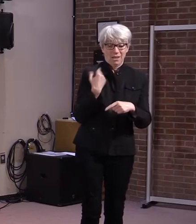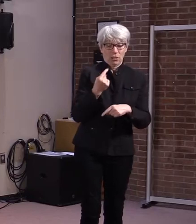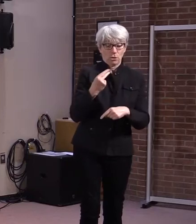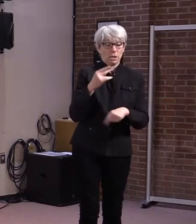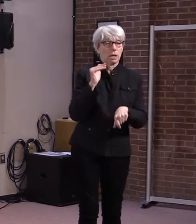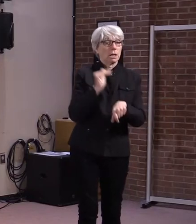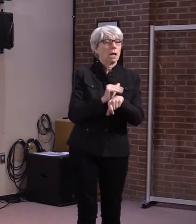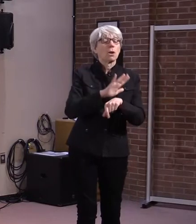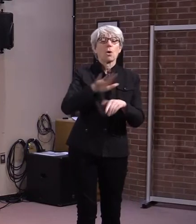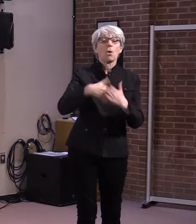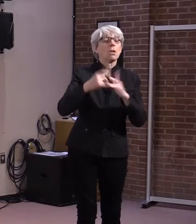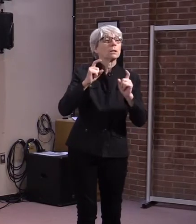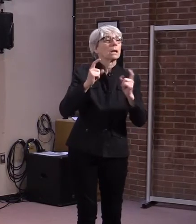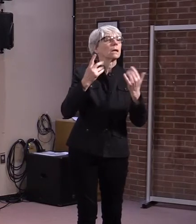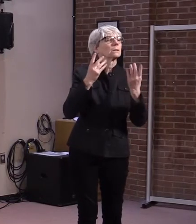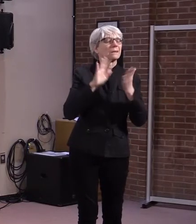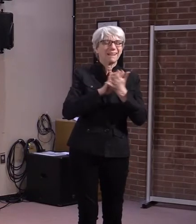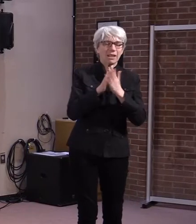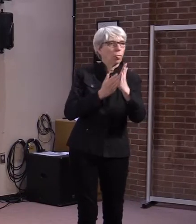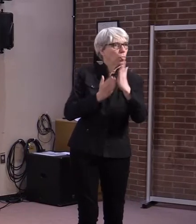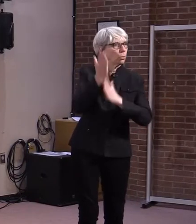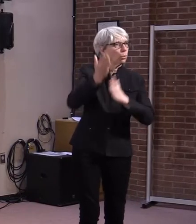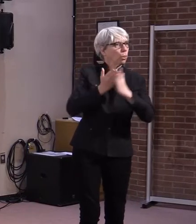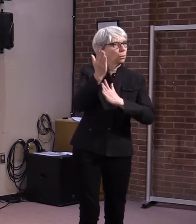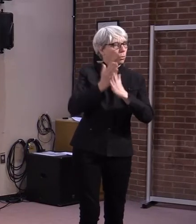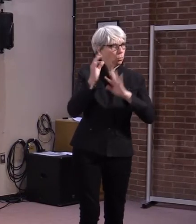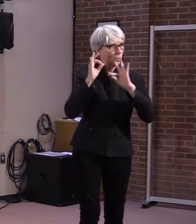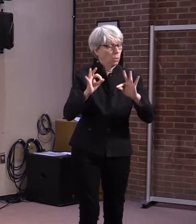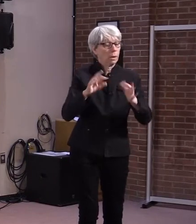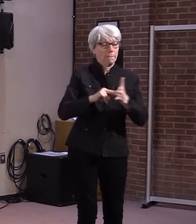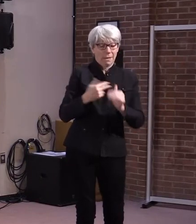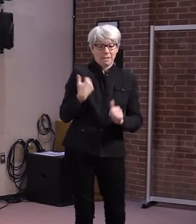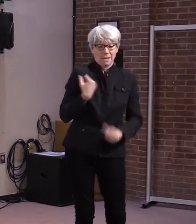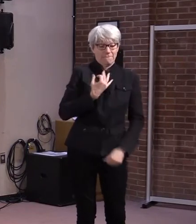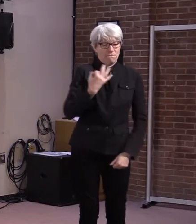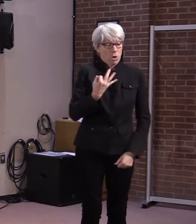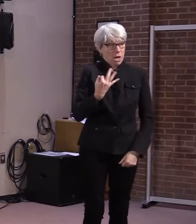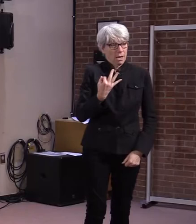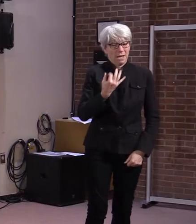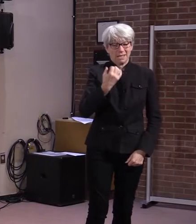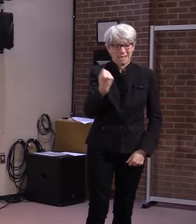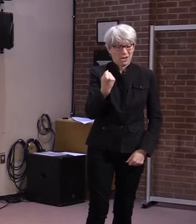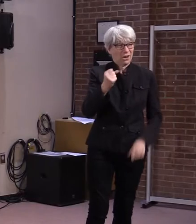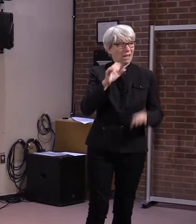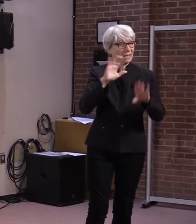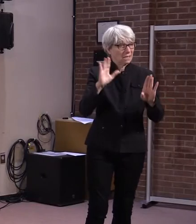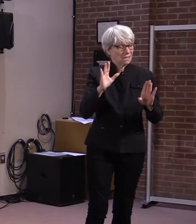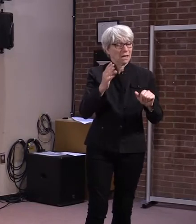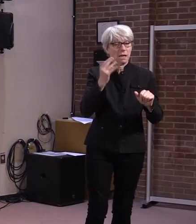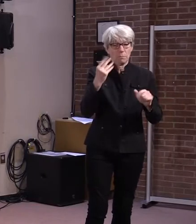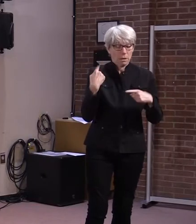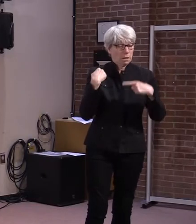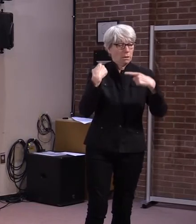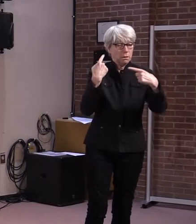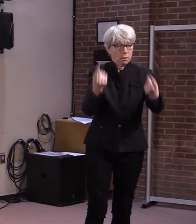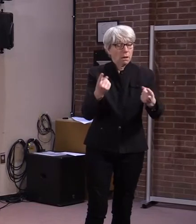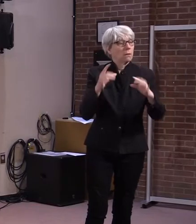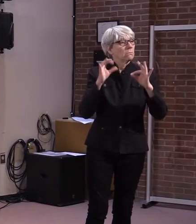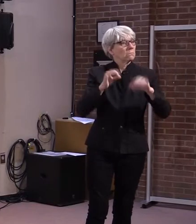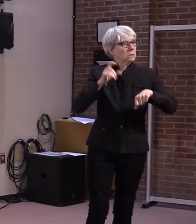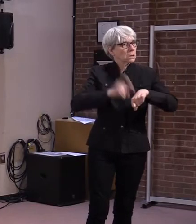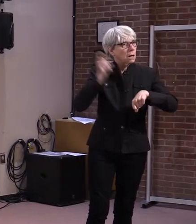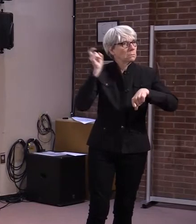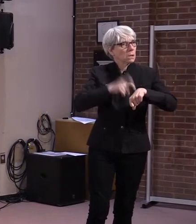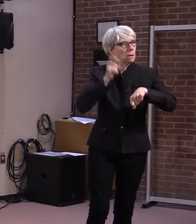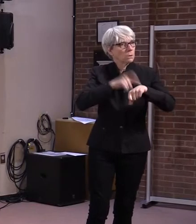that any positive cases reported on Friday and beyond do not have any delayed test results in